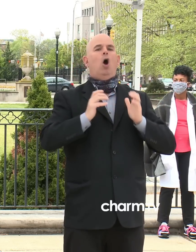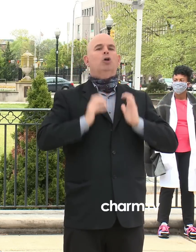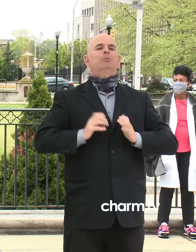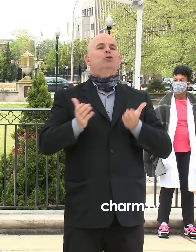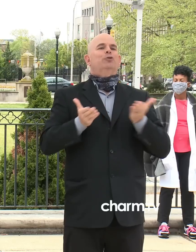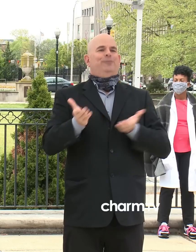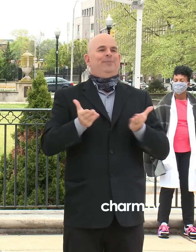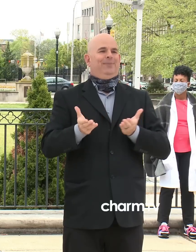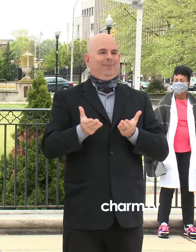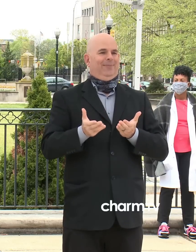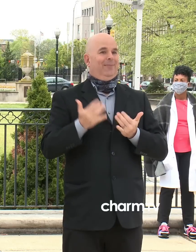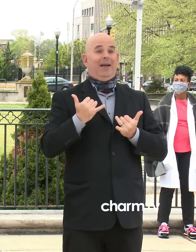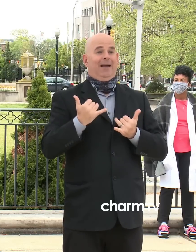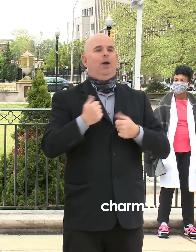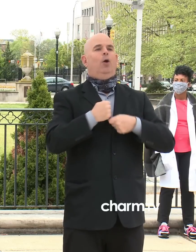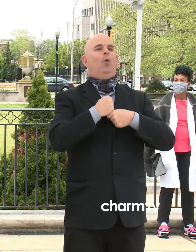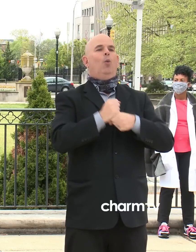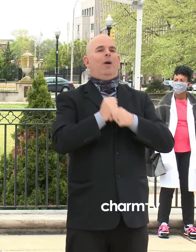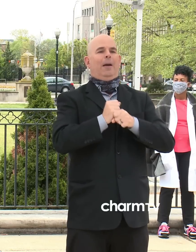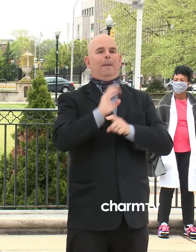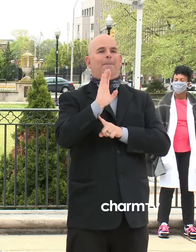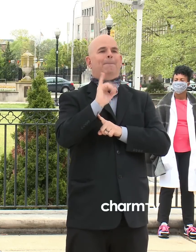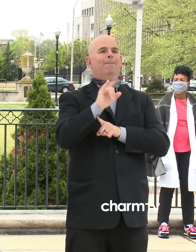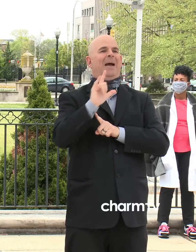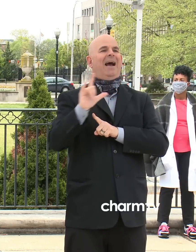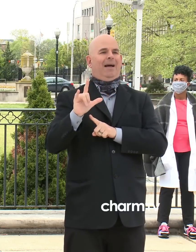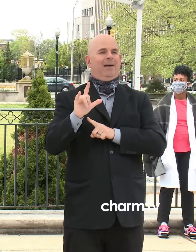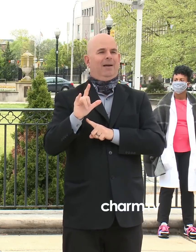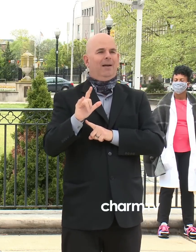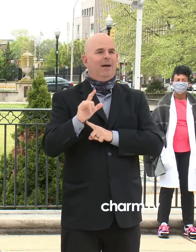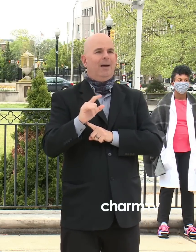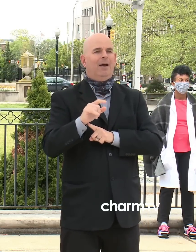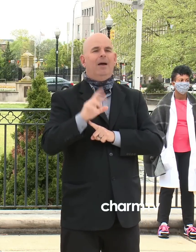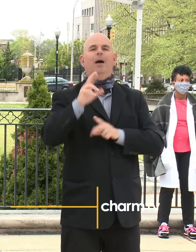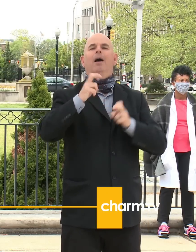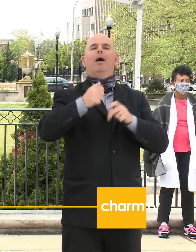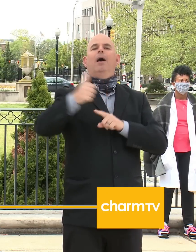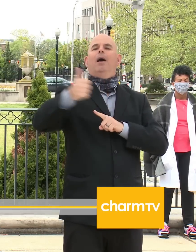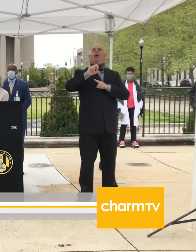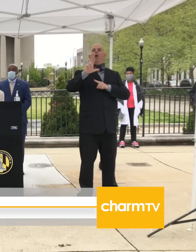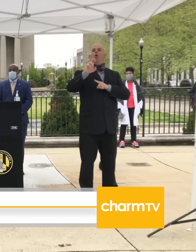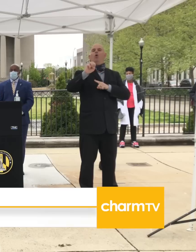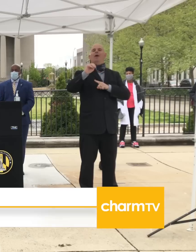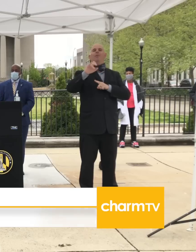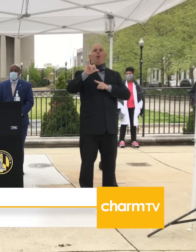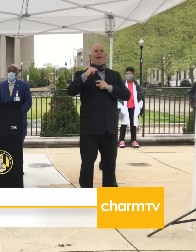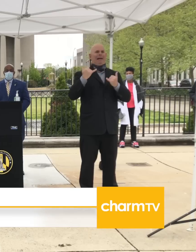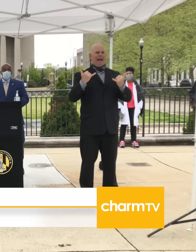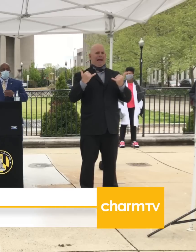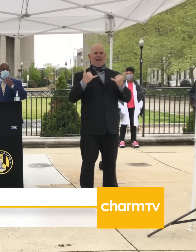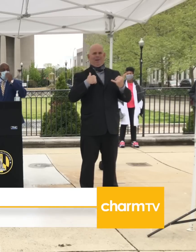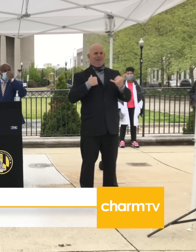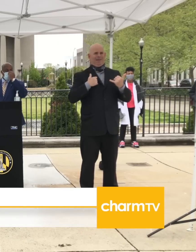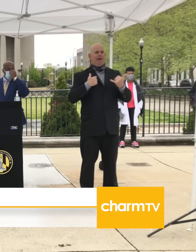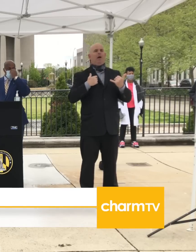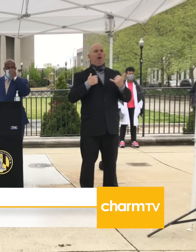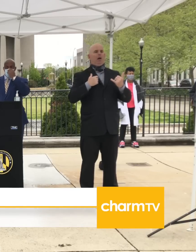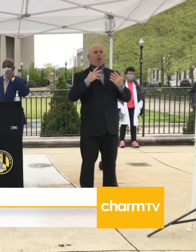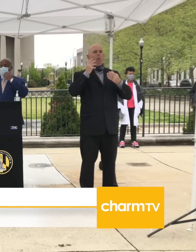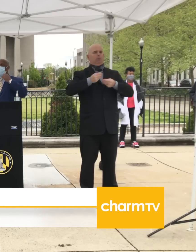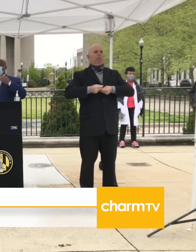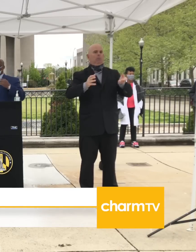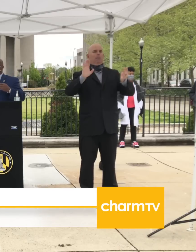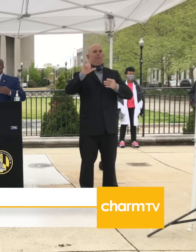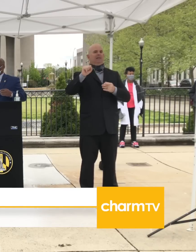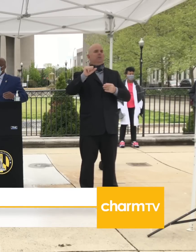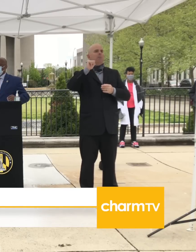will be announcing when the water bills will go out, but that's caused a couple-week delay in getting the water bills out. Mary, what's your